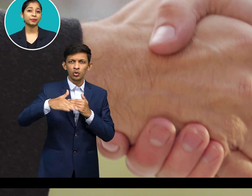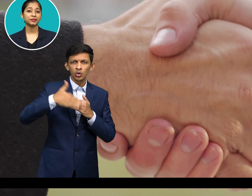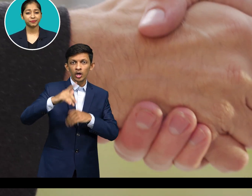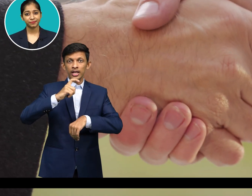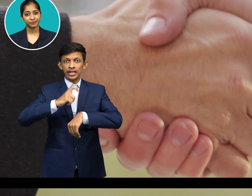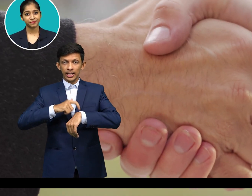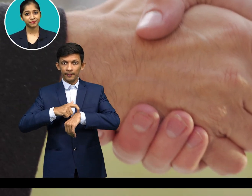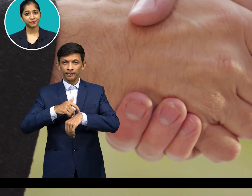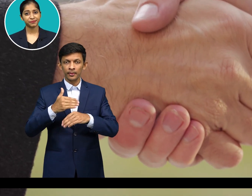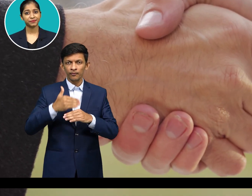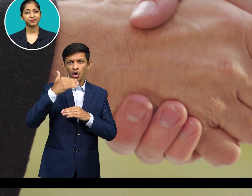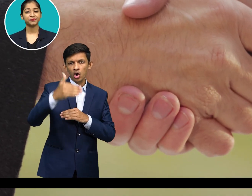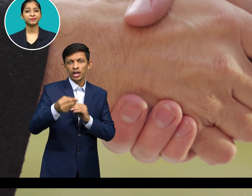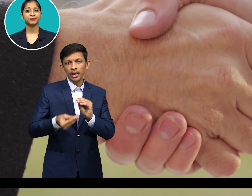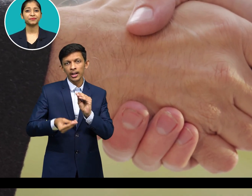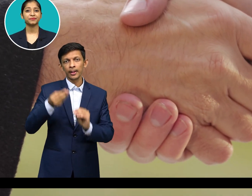up.